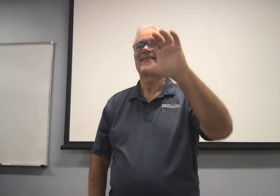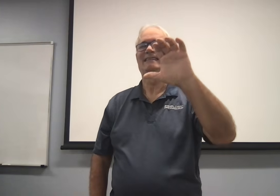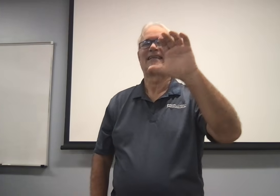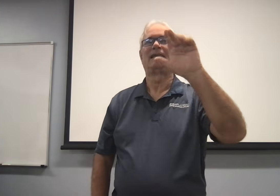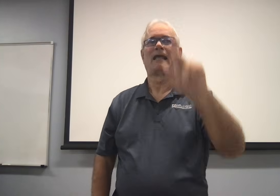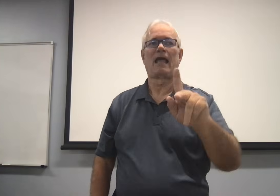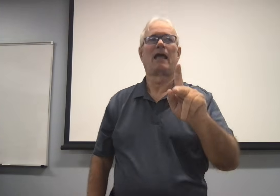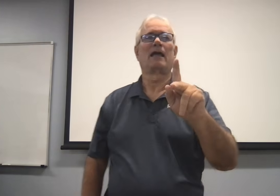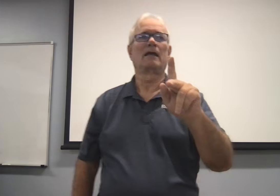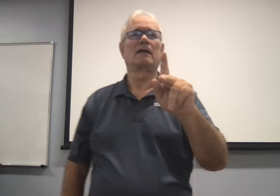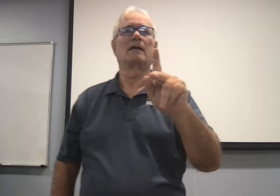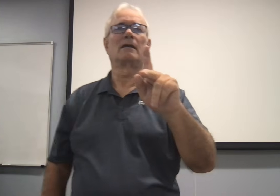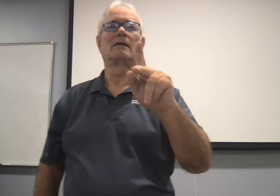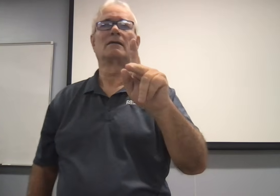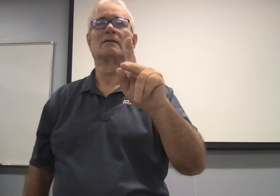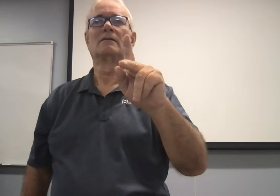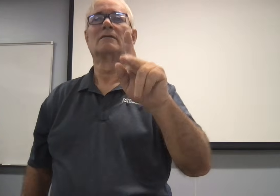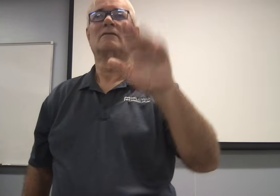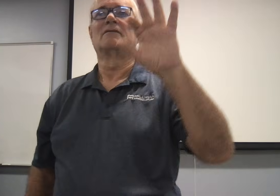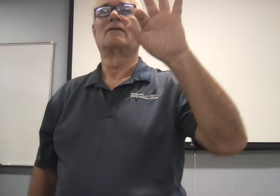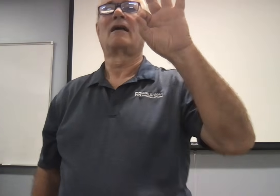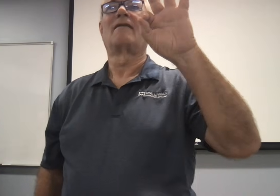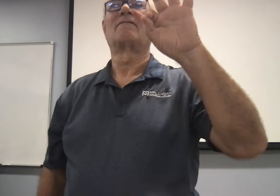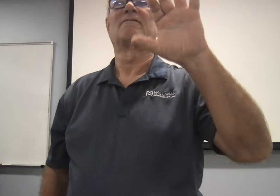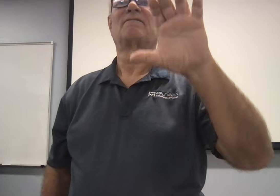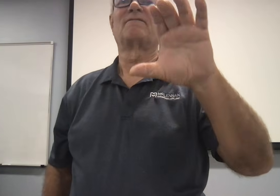I sign F-C-K.